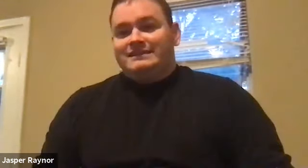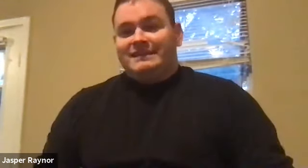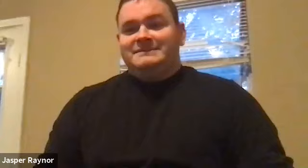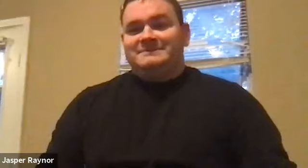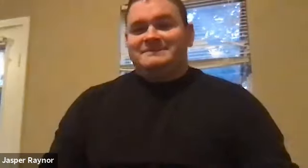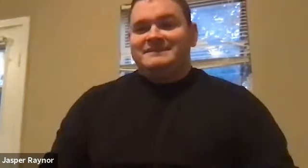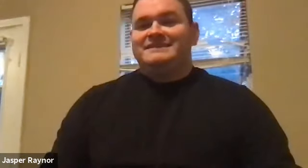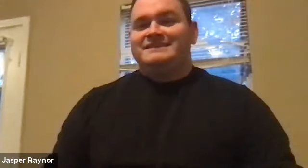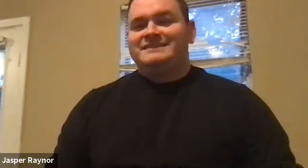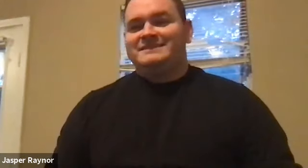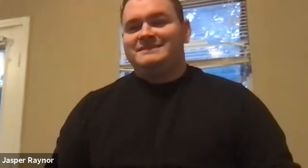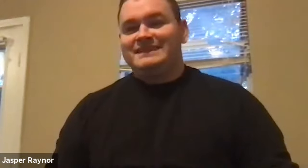Yeah. Yeah.